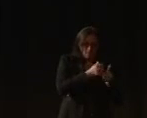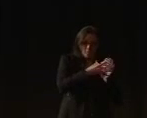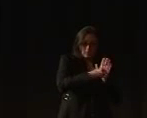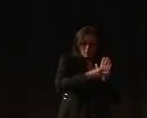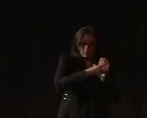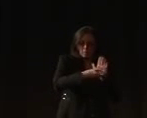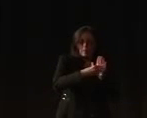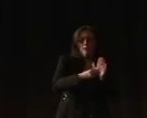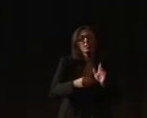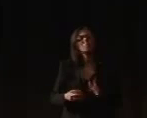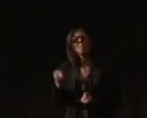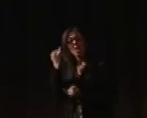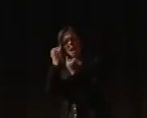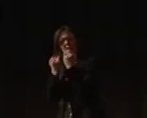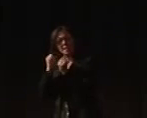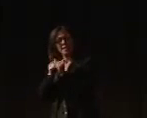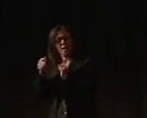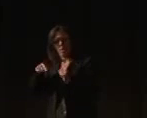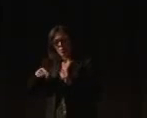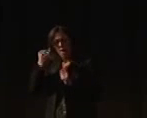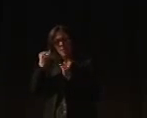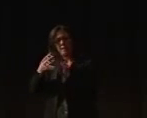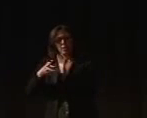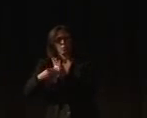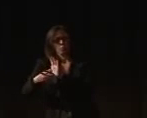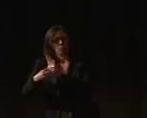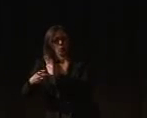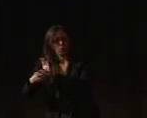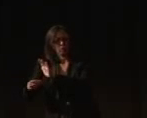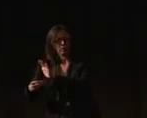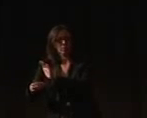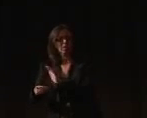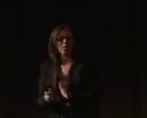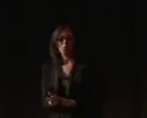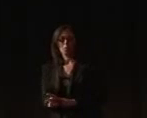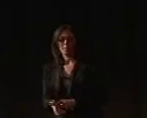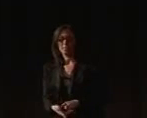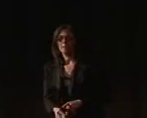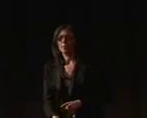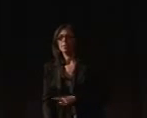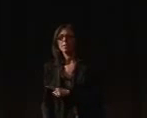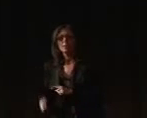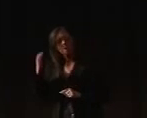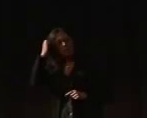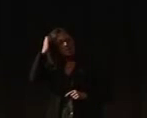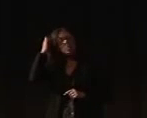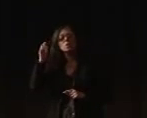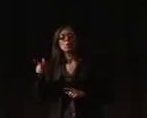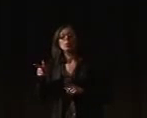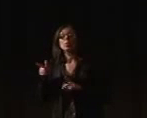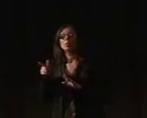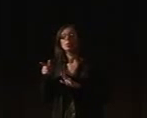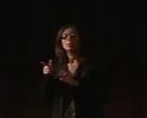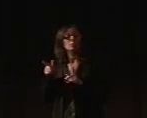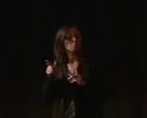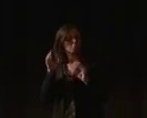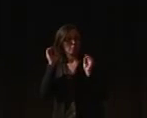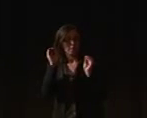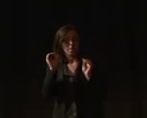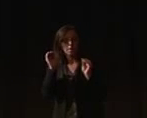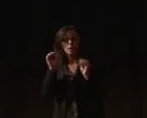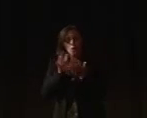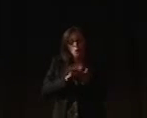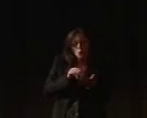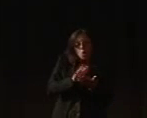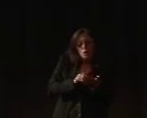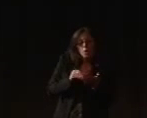as you may guess, I think that it is teaching. It's really educational learning institutions